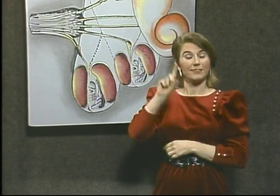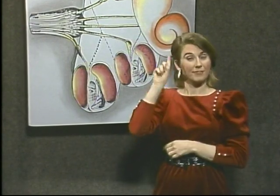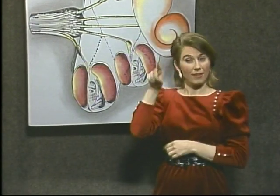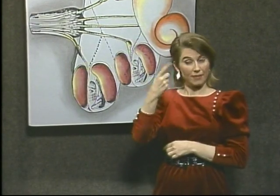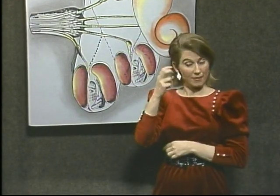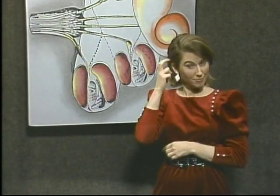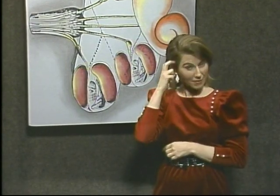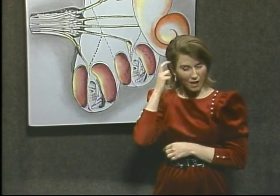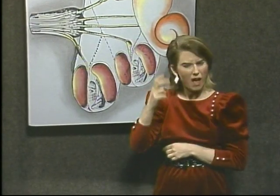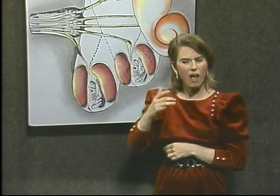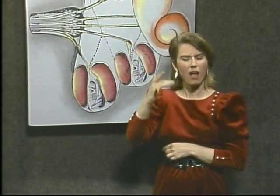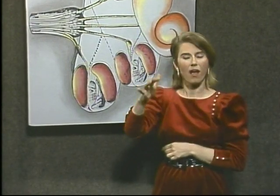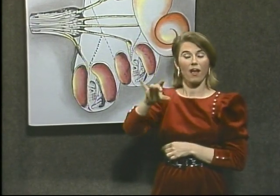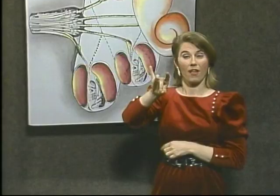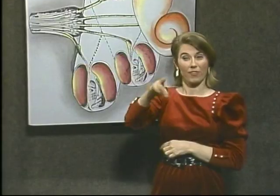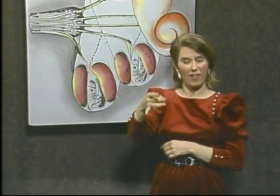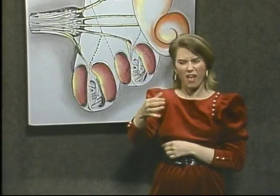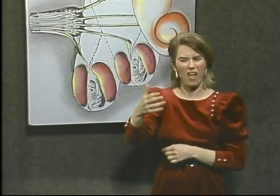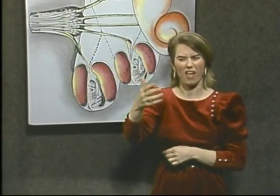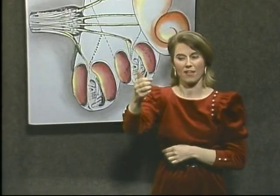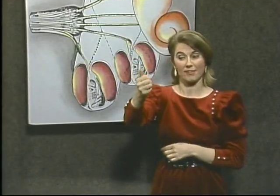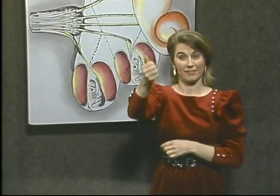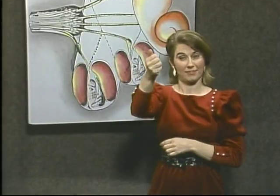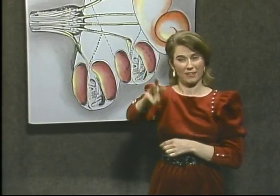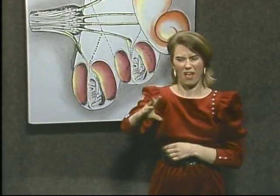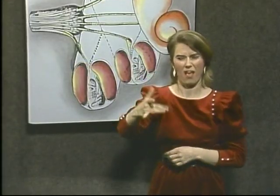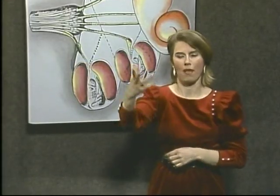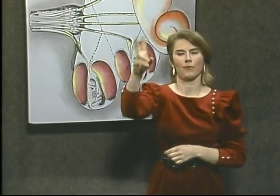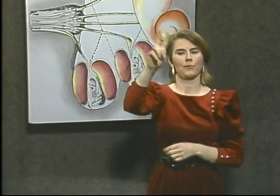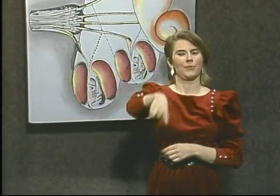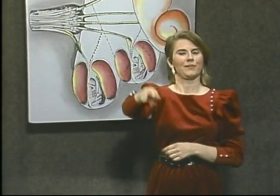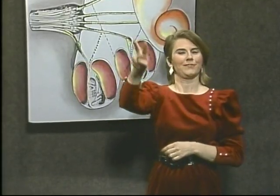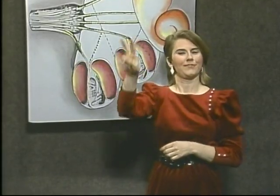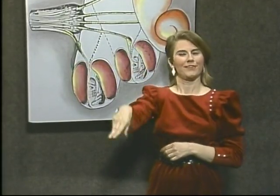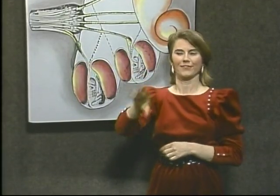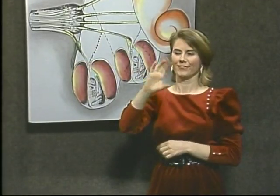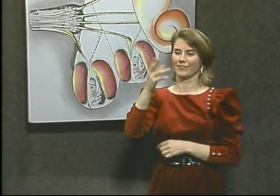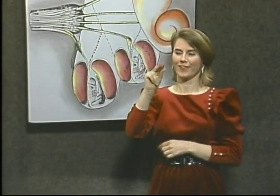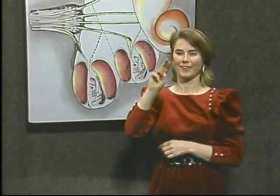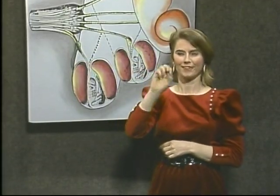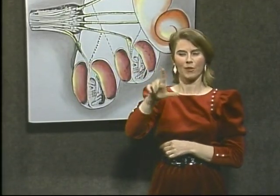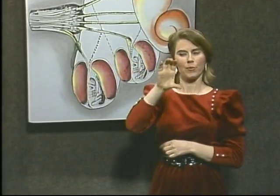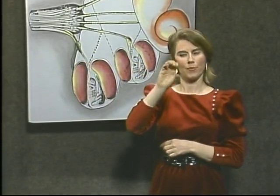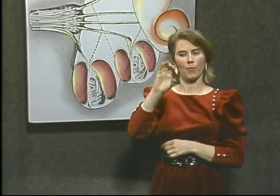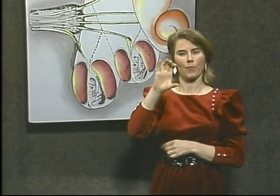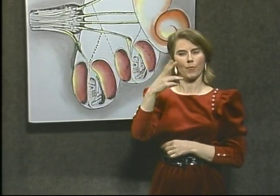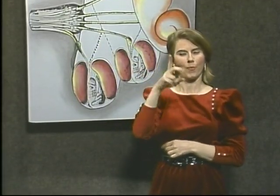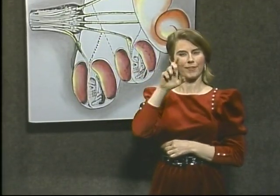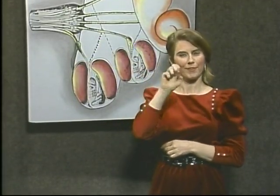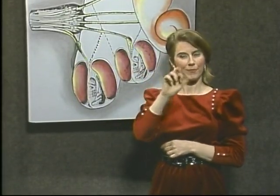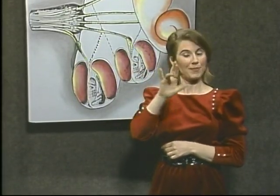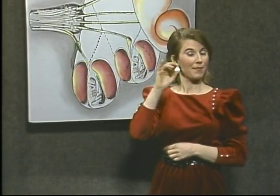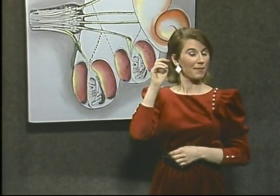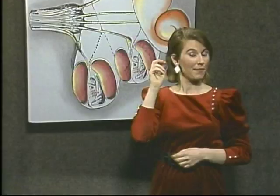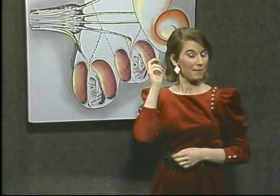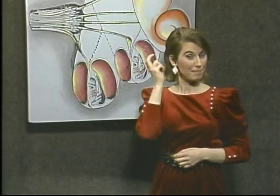this. So then it developed to an 8, 16, and then finally a